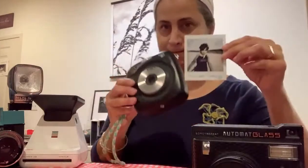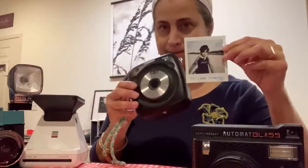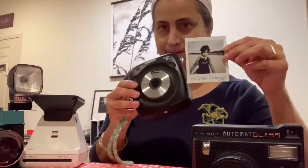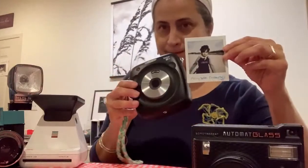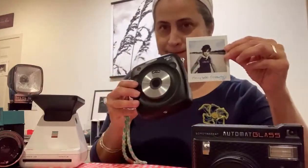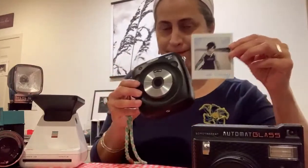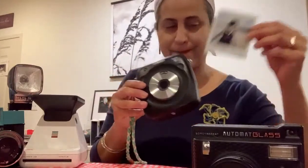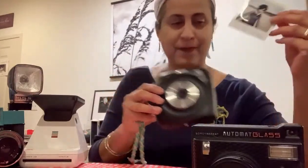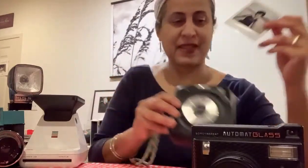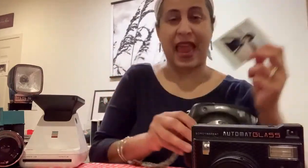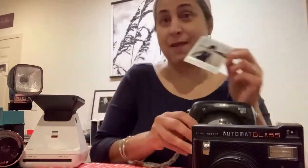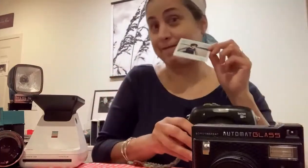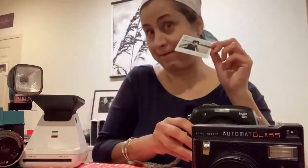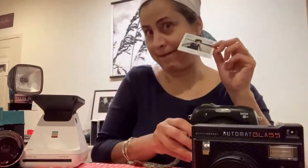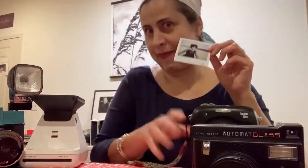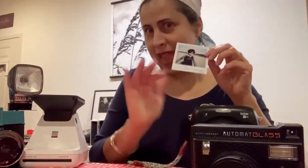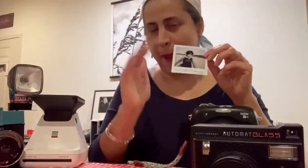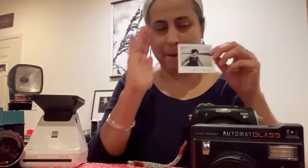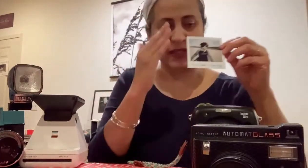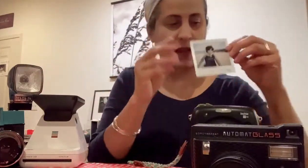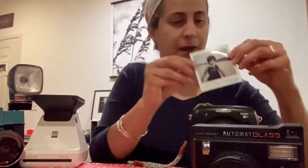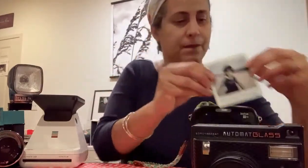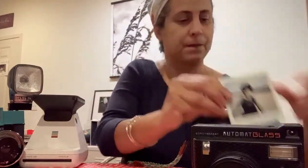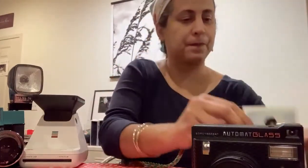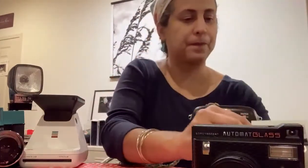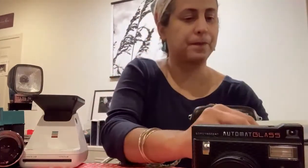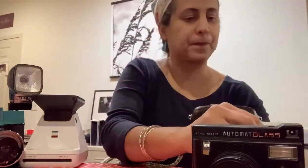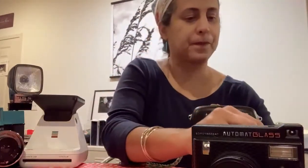And again, this Instastax Polaroid.